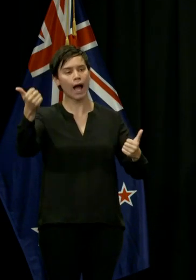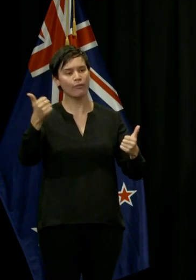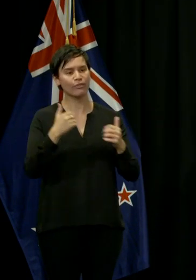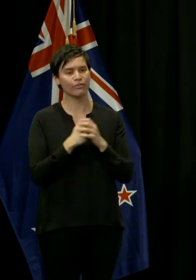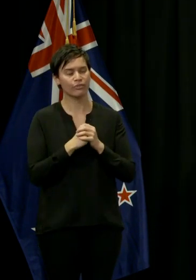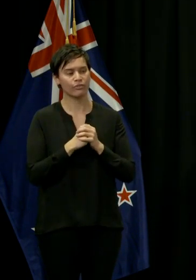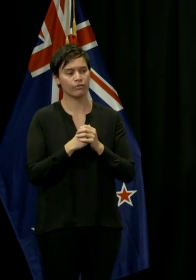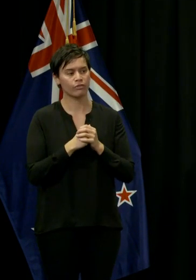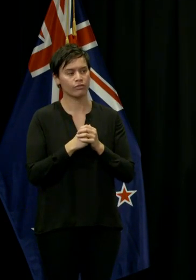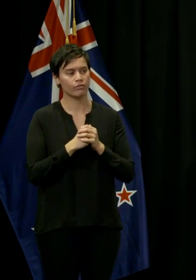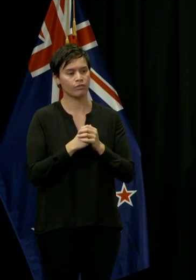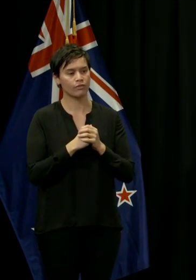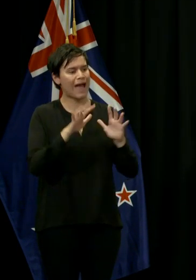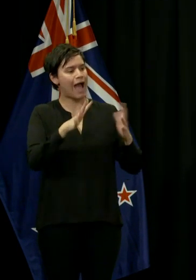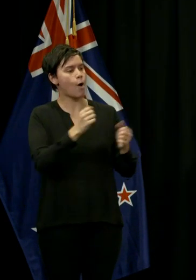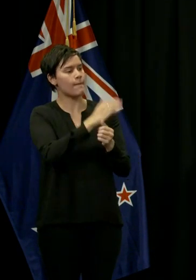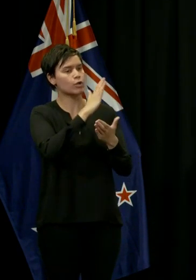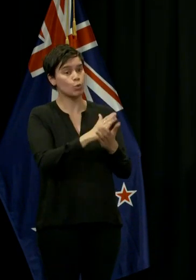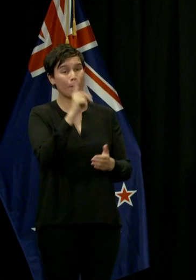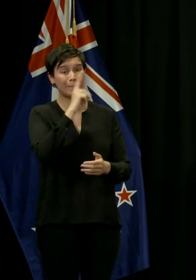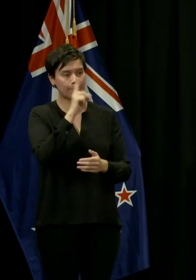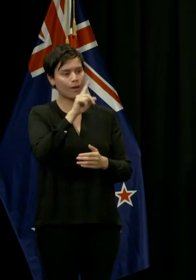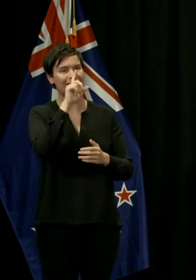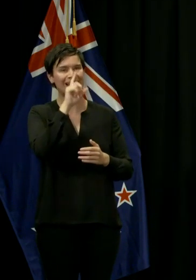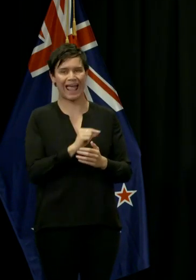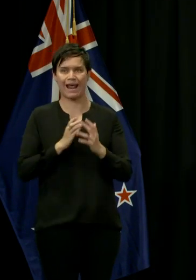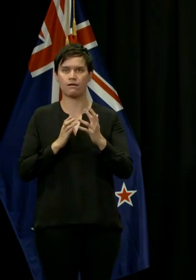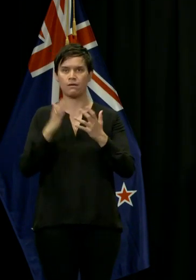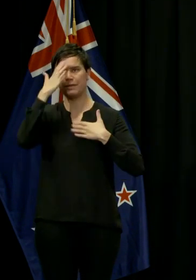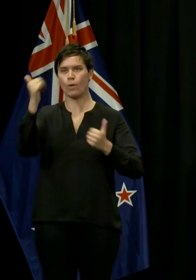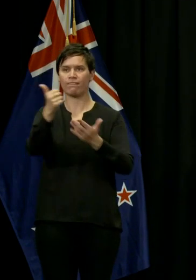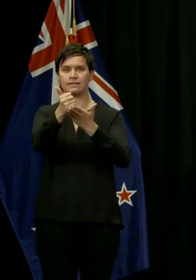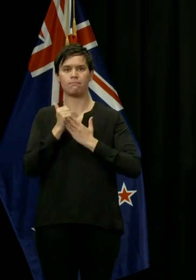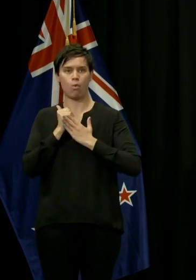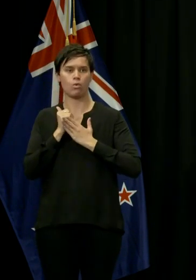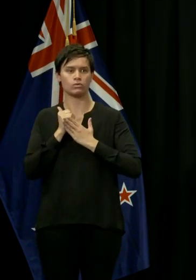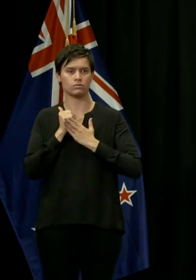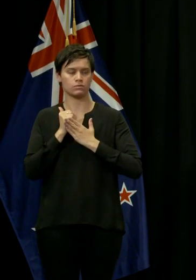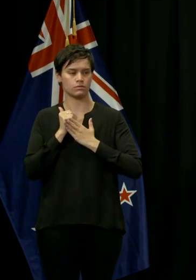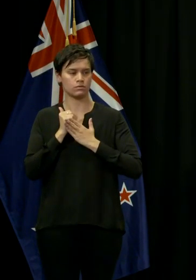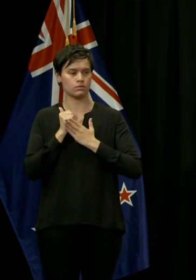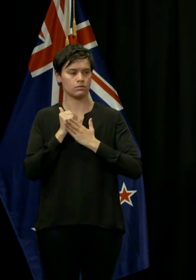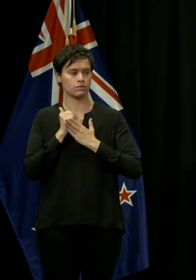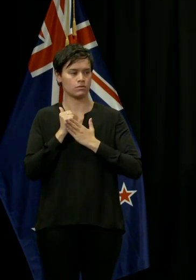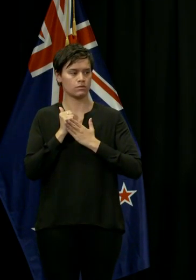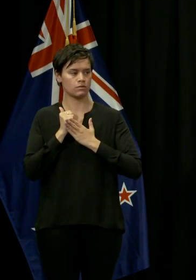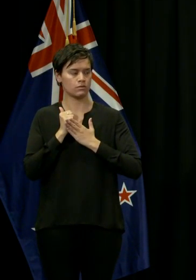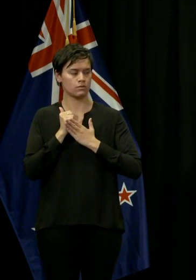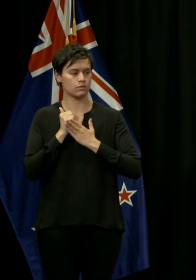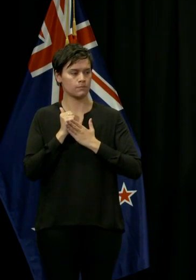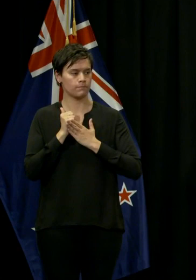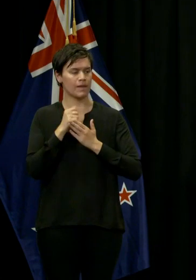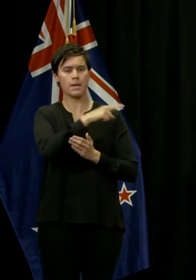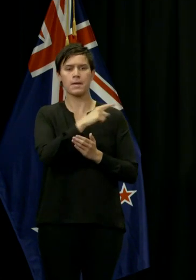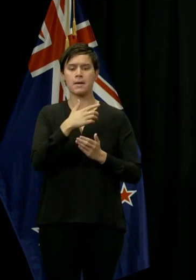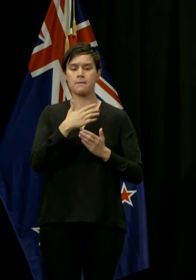done to ensure that there is enough support in place for people? A very good question. The Ministry of Health has already been working through some of those